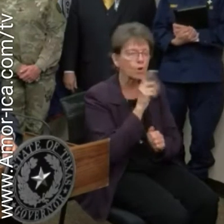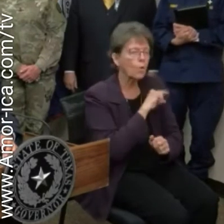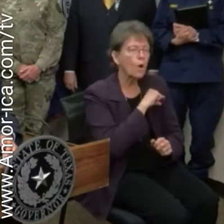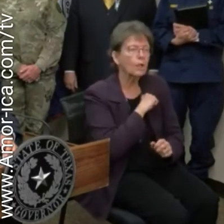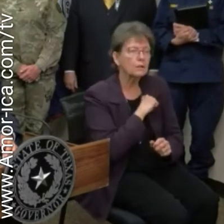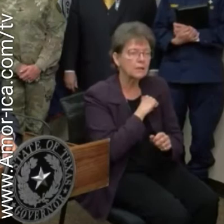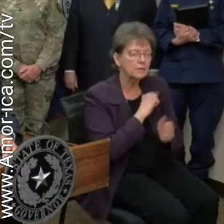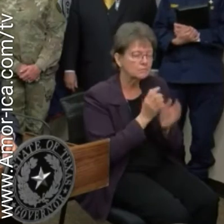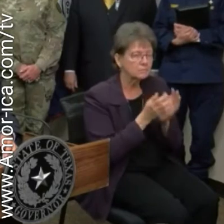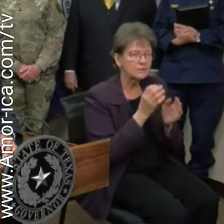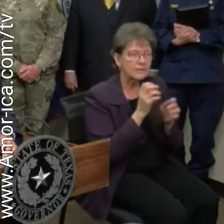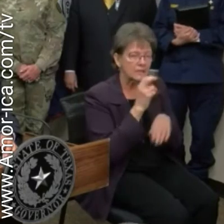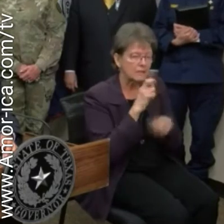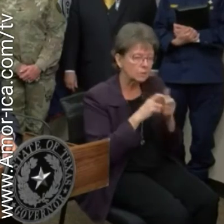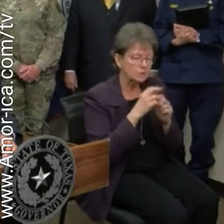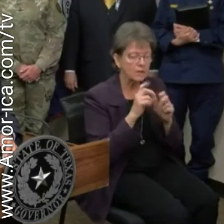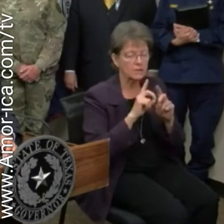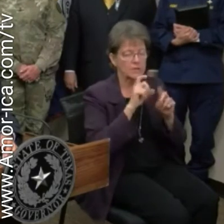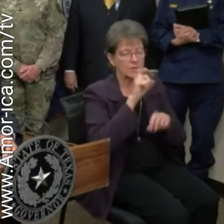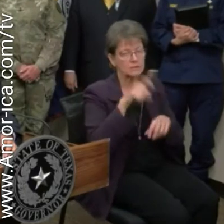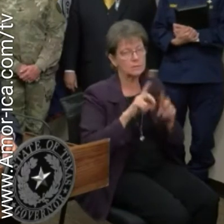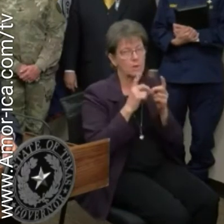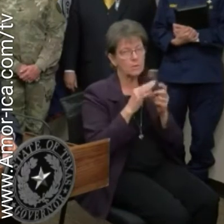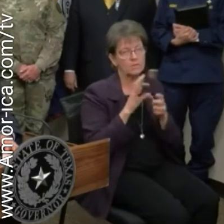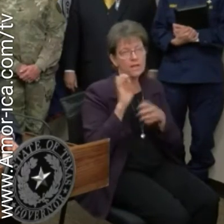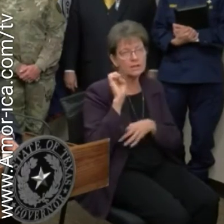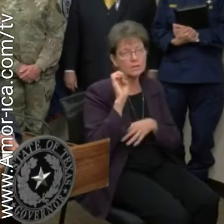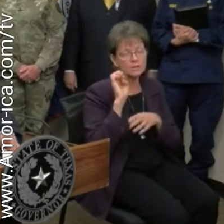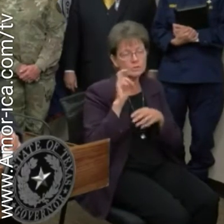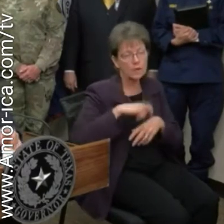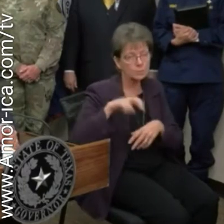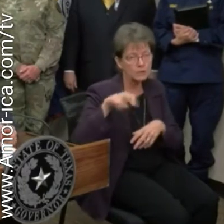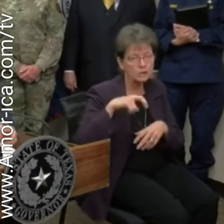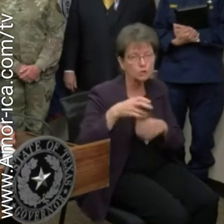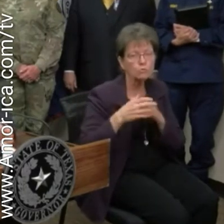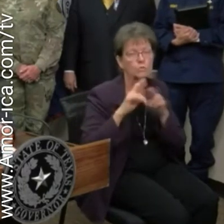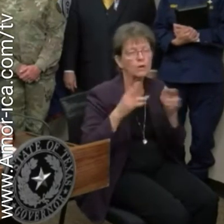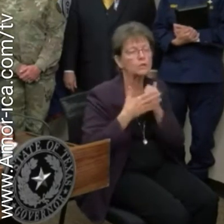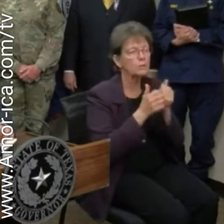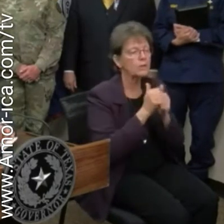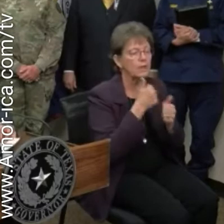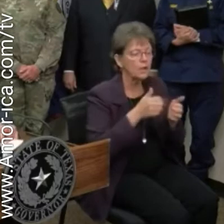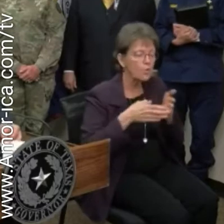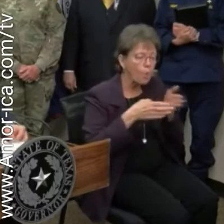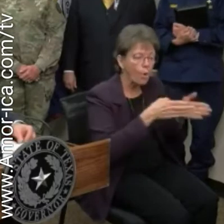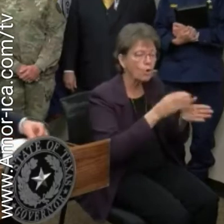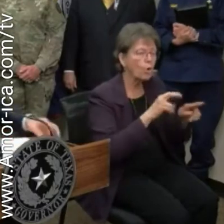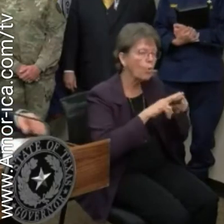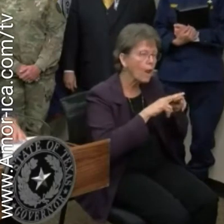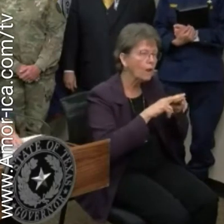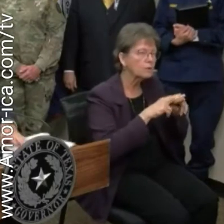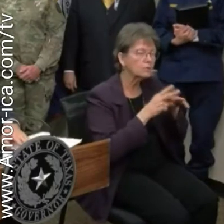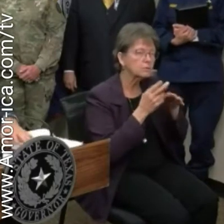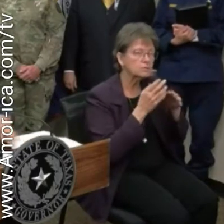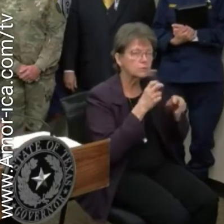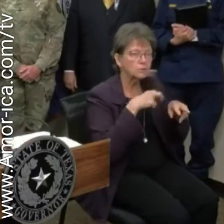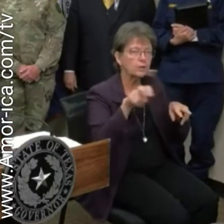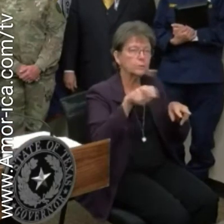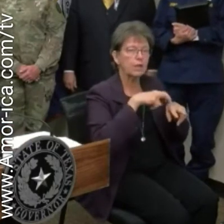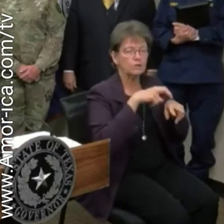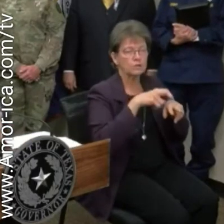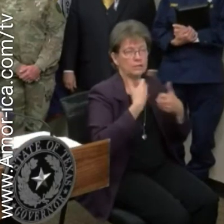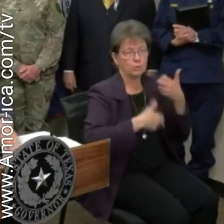issues. And the Texas Department of Transportation is ready to assist with any road and or rail transportation-based